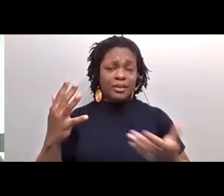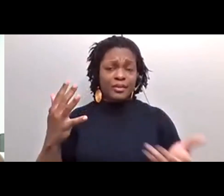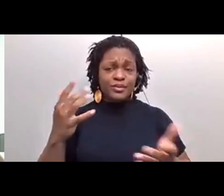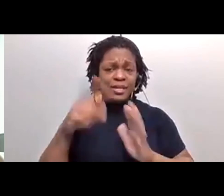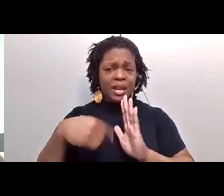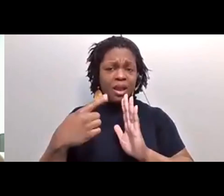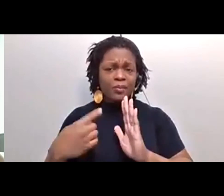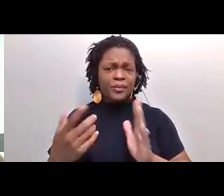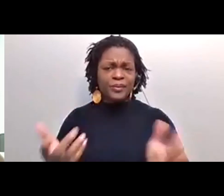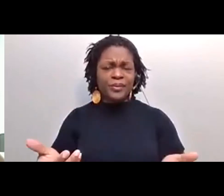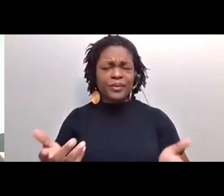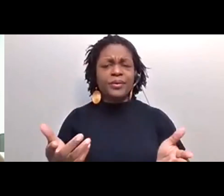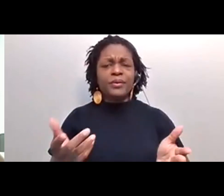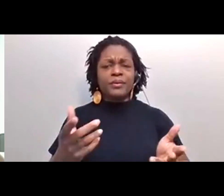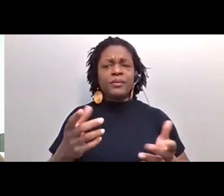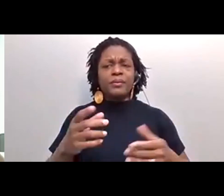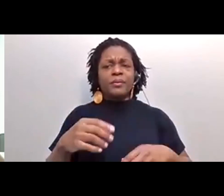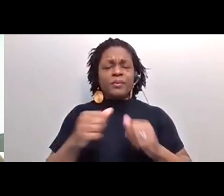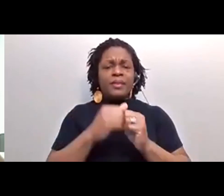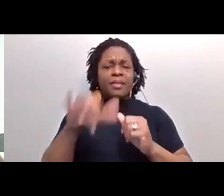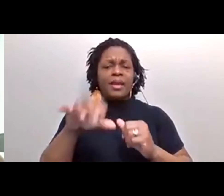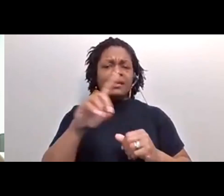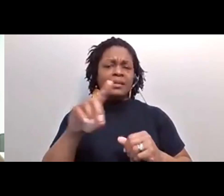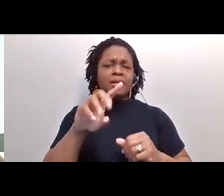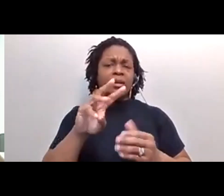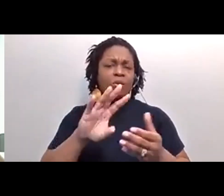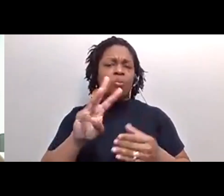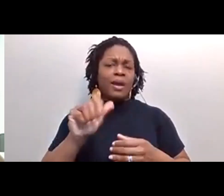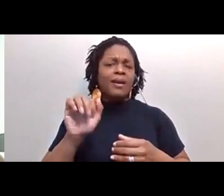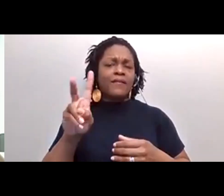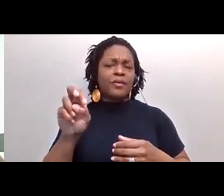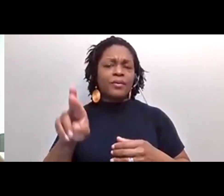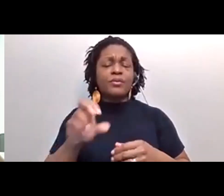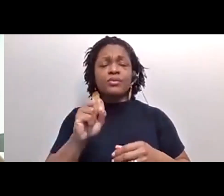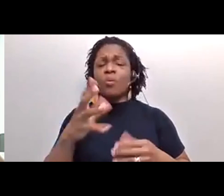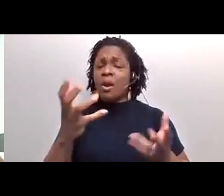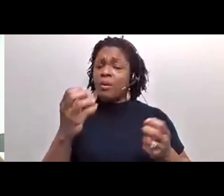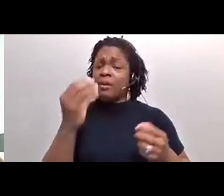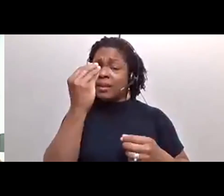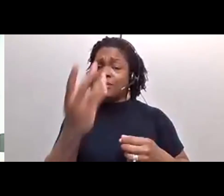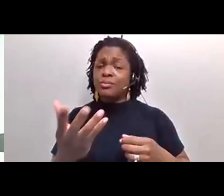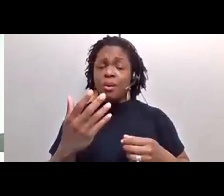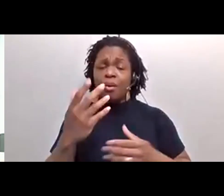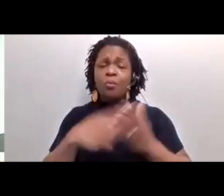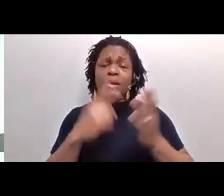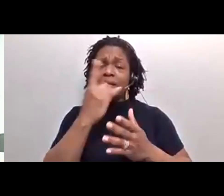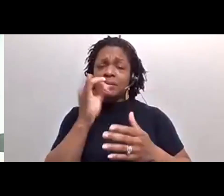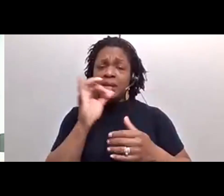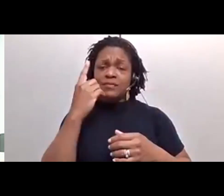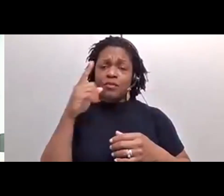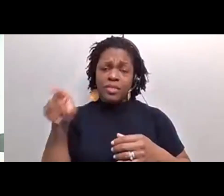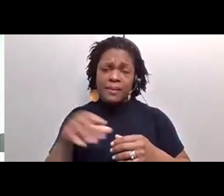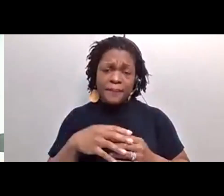waivers. So I just wanted to, you know, and I let you know what that amount looks like, because I think it's